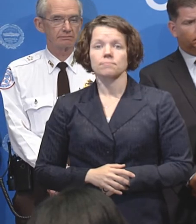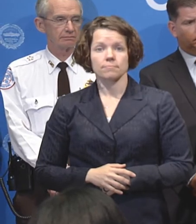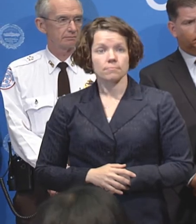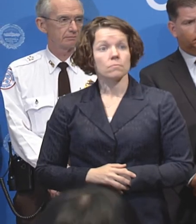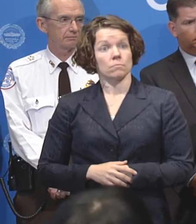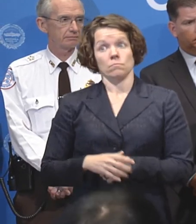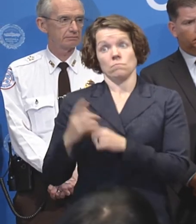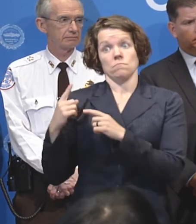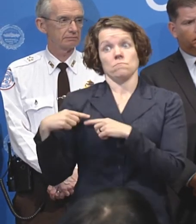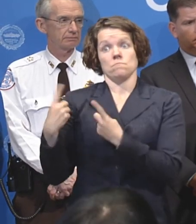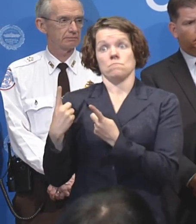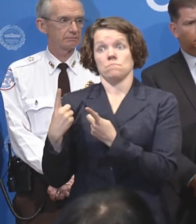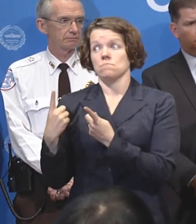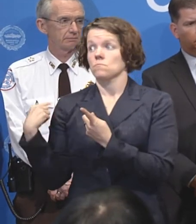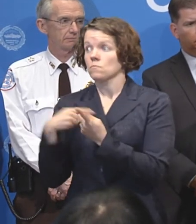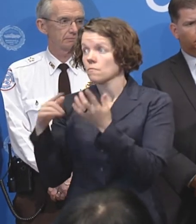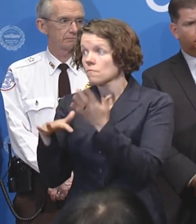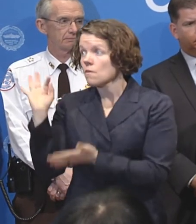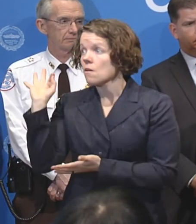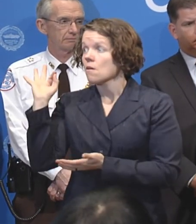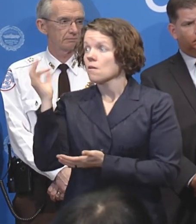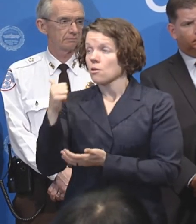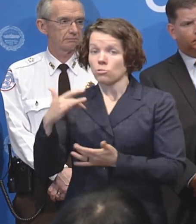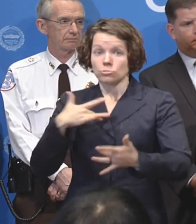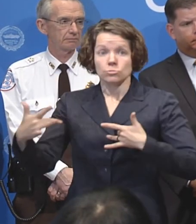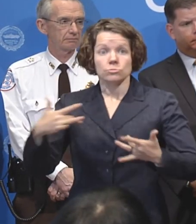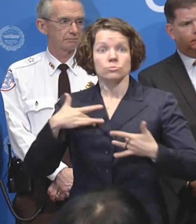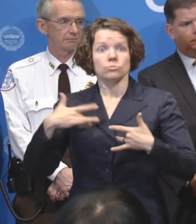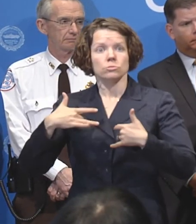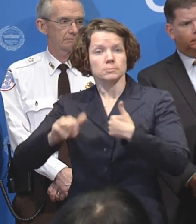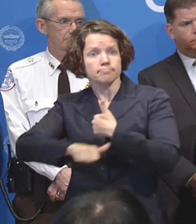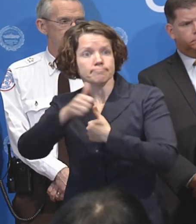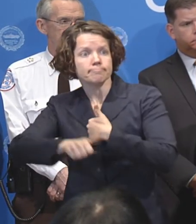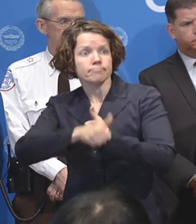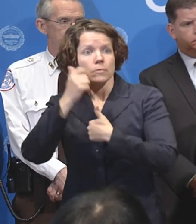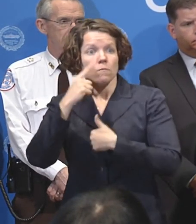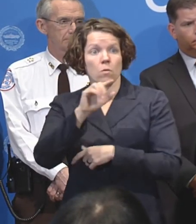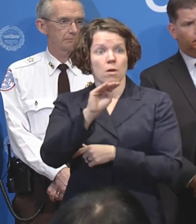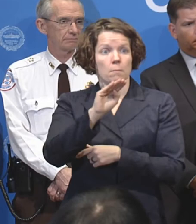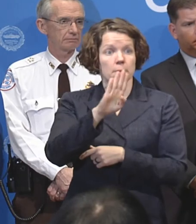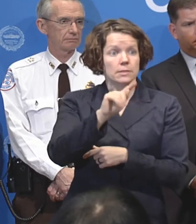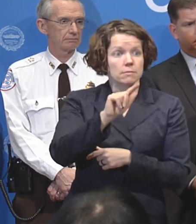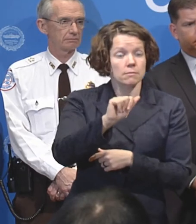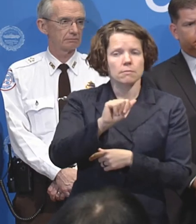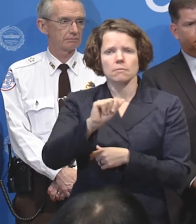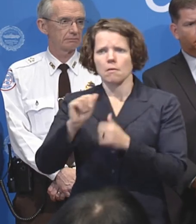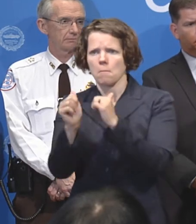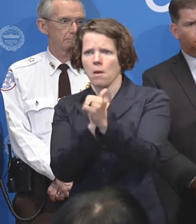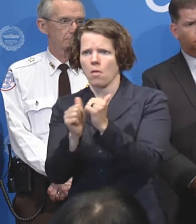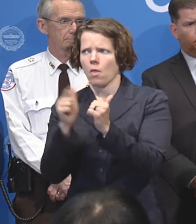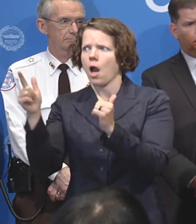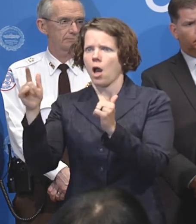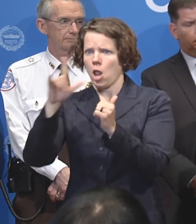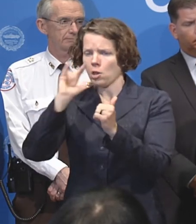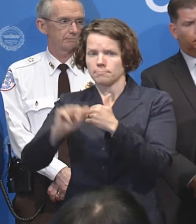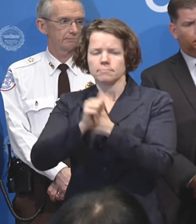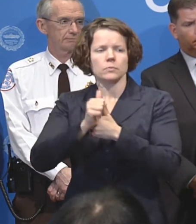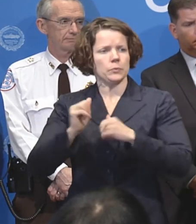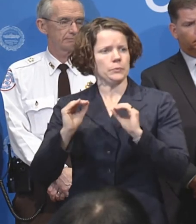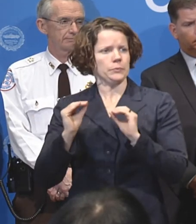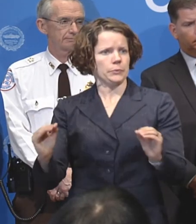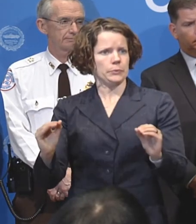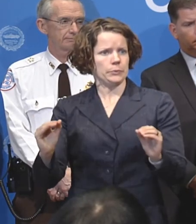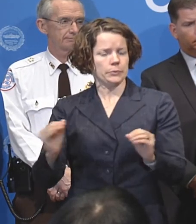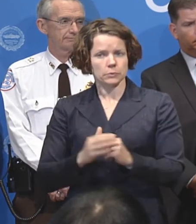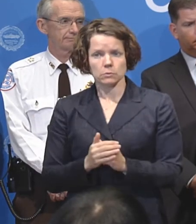credible or otherwise, that would suggest that the MBTA or the marathon itself are targets. We are all well prepared for this